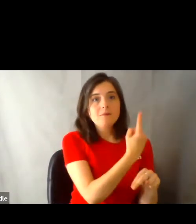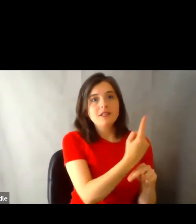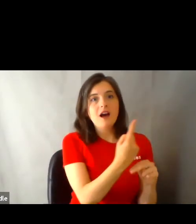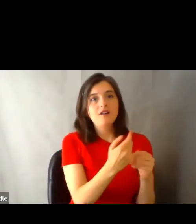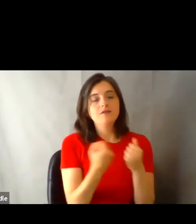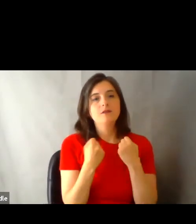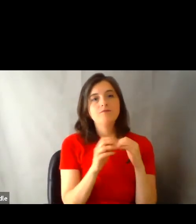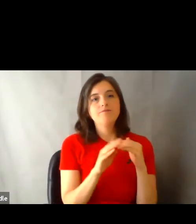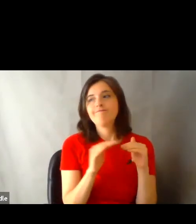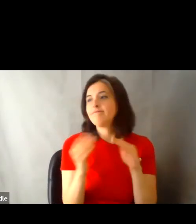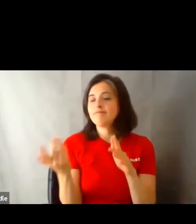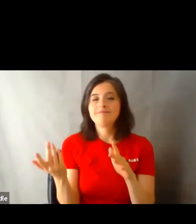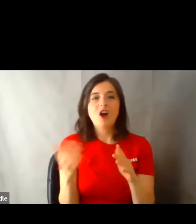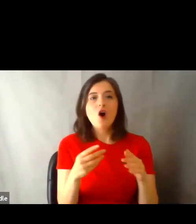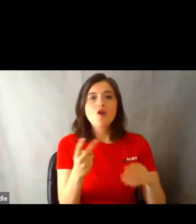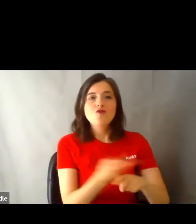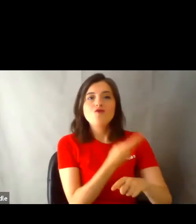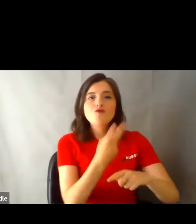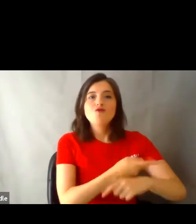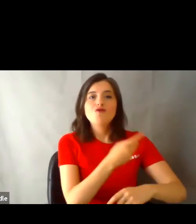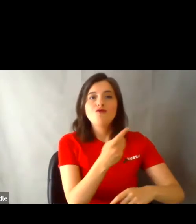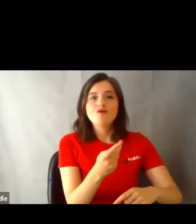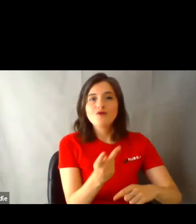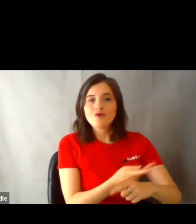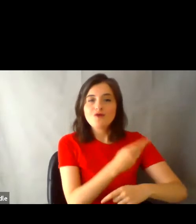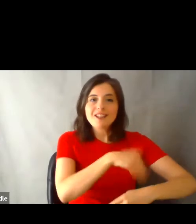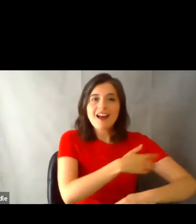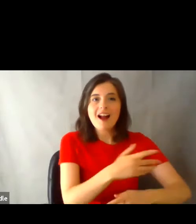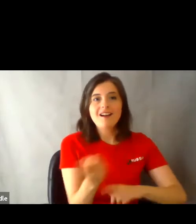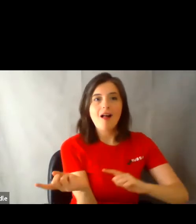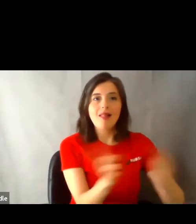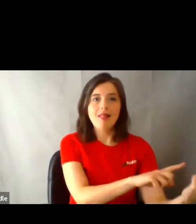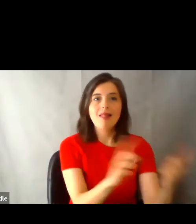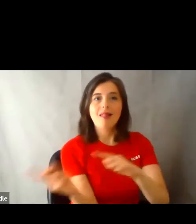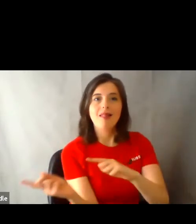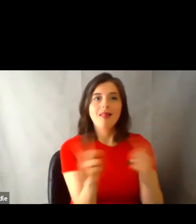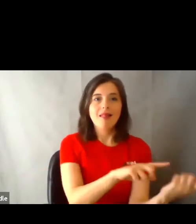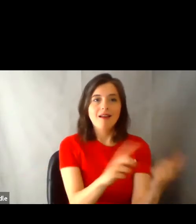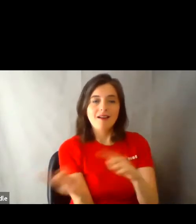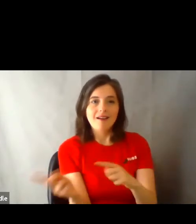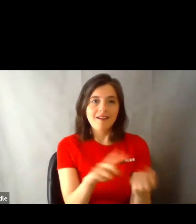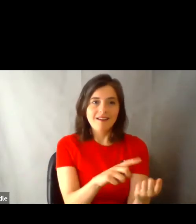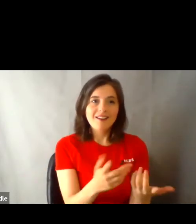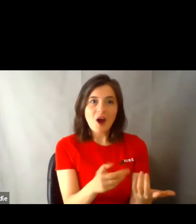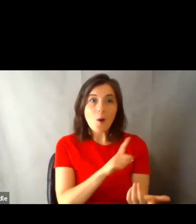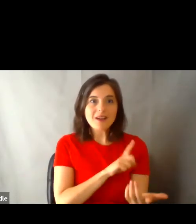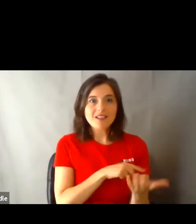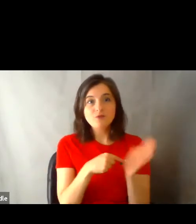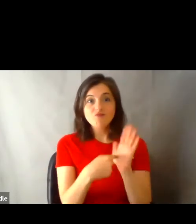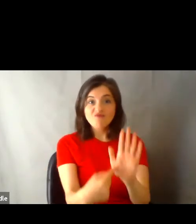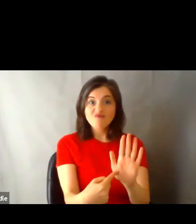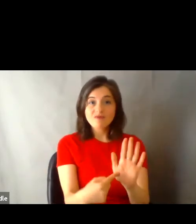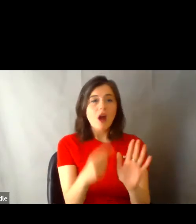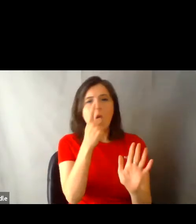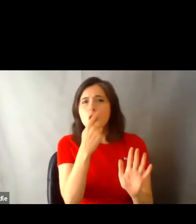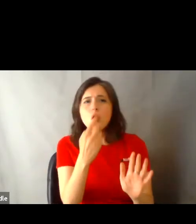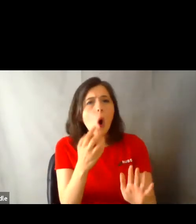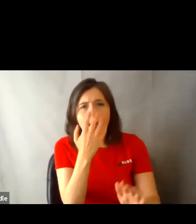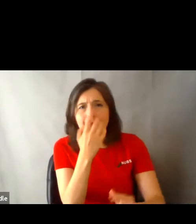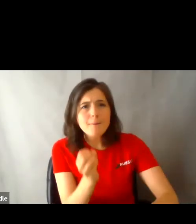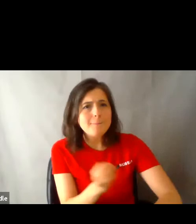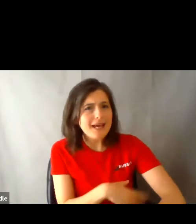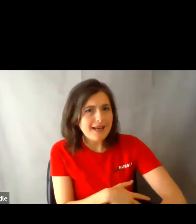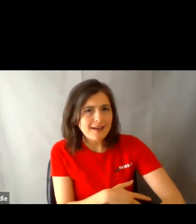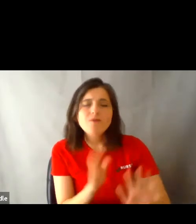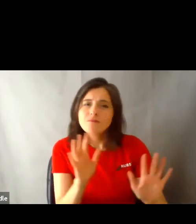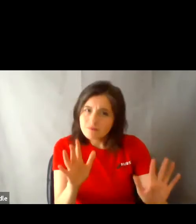local recycling plant, and I know a lot of people did around the country, because we did underpin the message that we're not to put things straight in the bin. We need